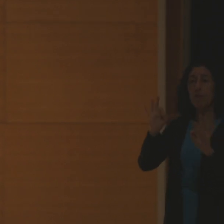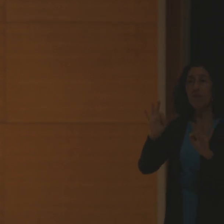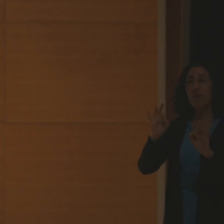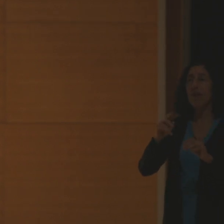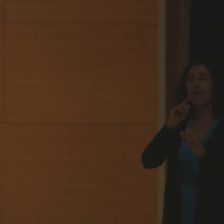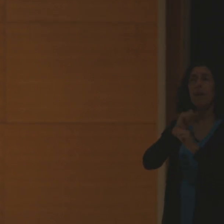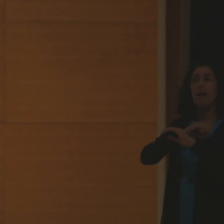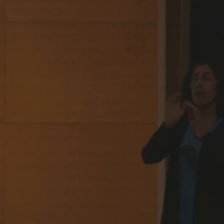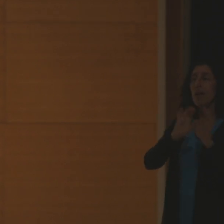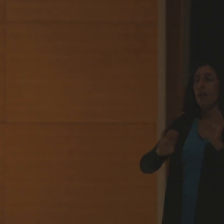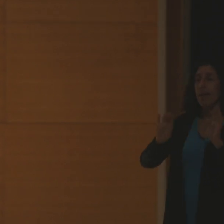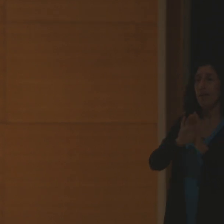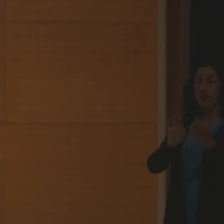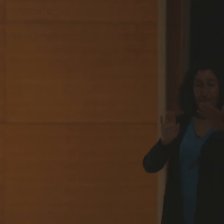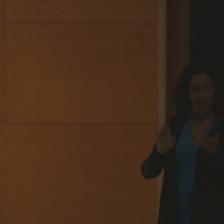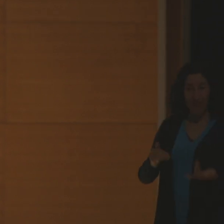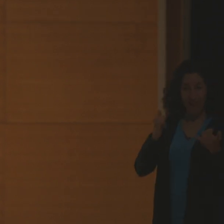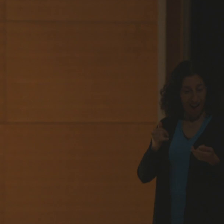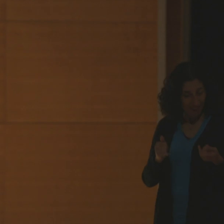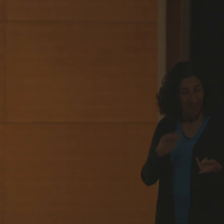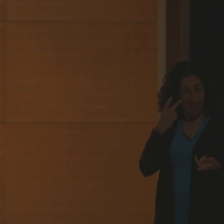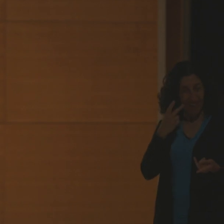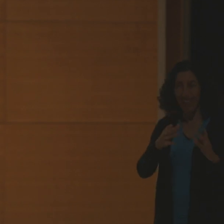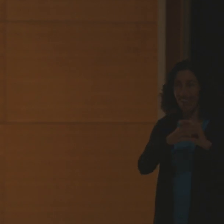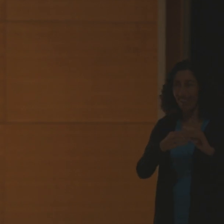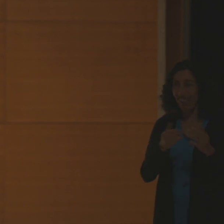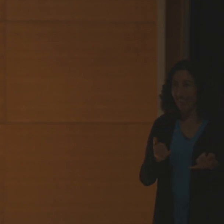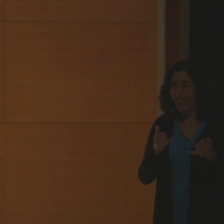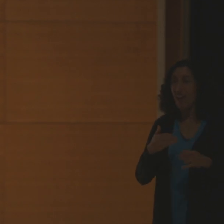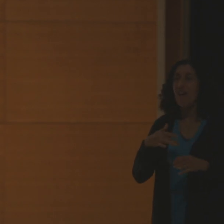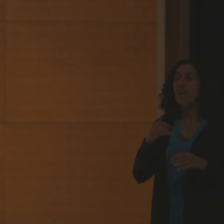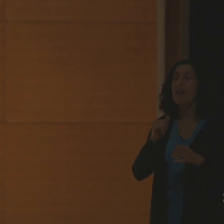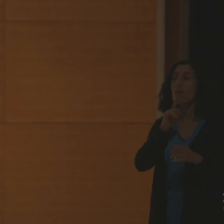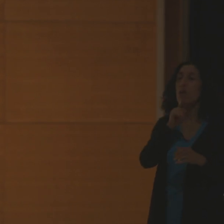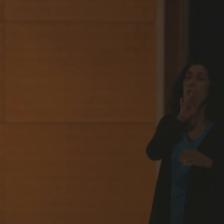before me and telling the story aloud. There was a lovely oral quality to the piece.